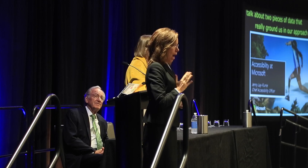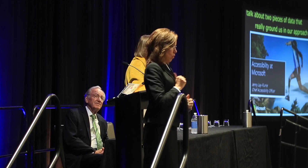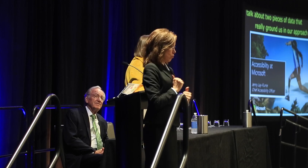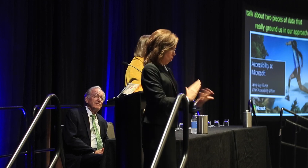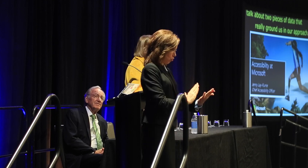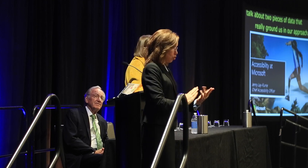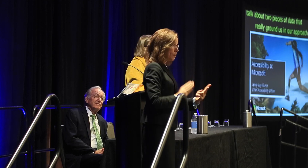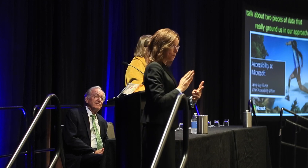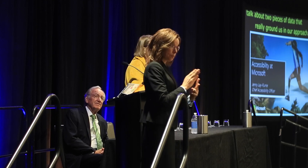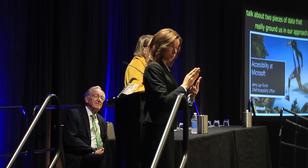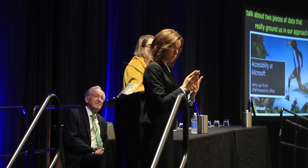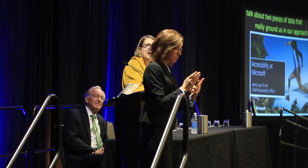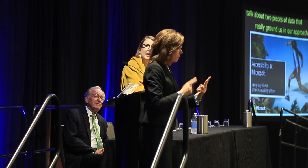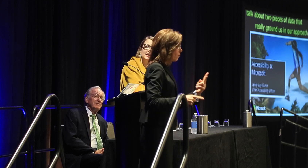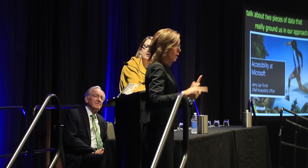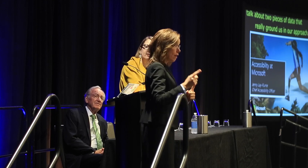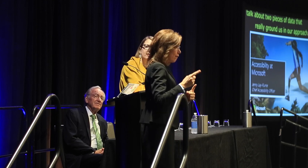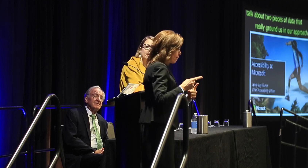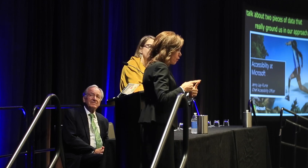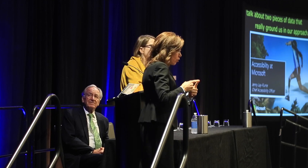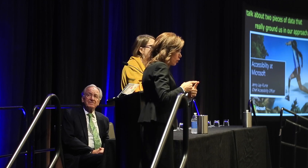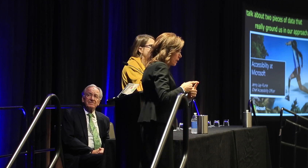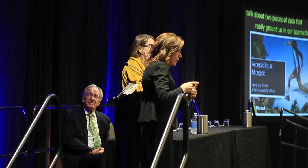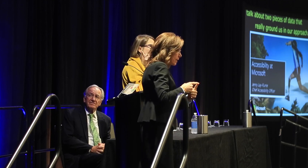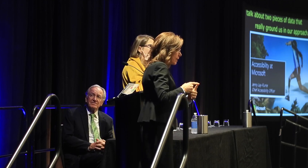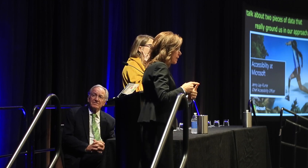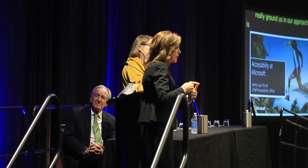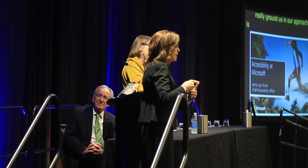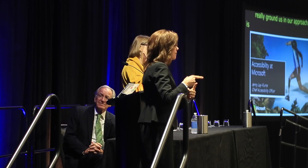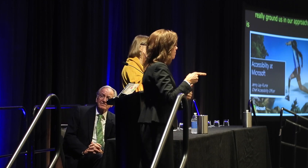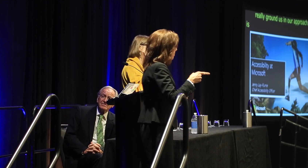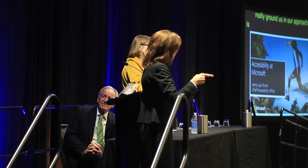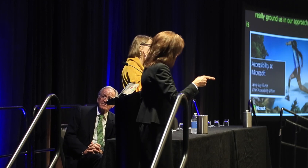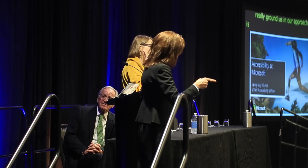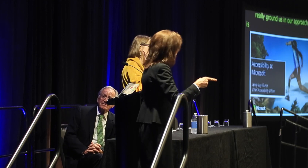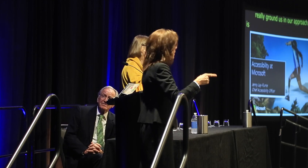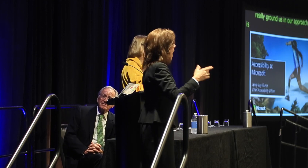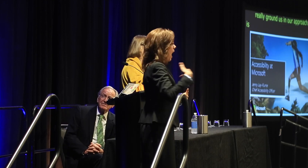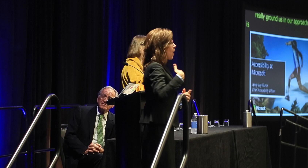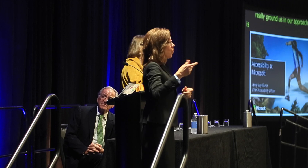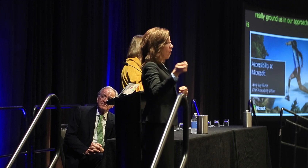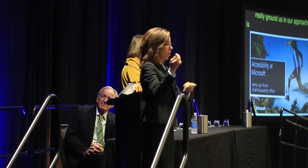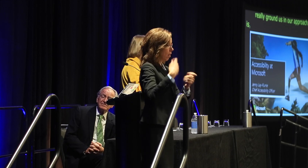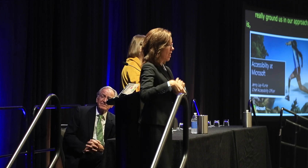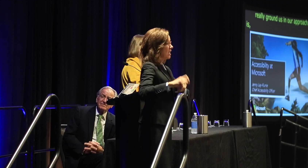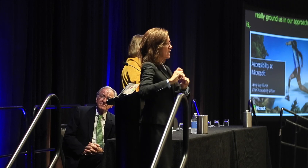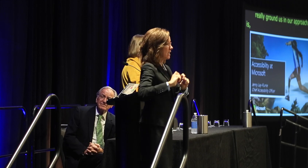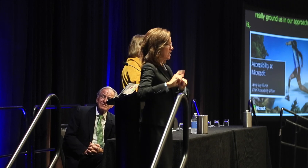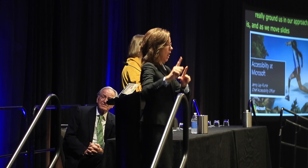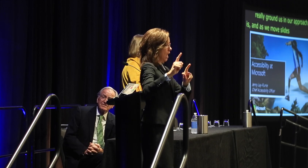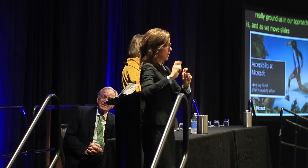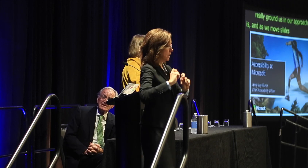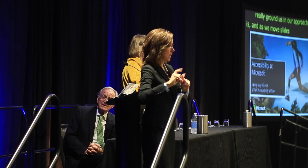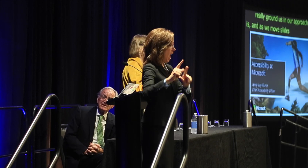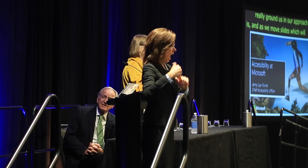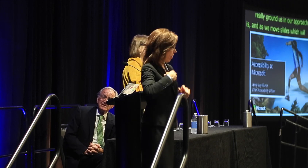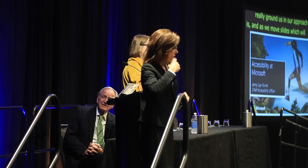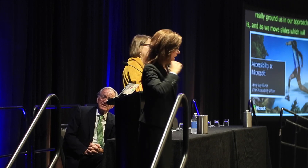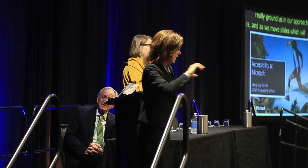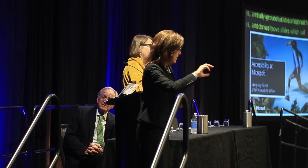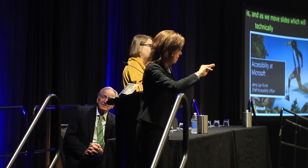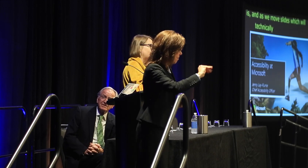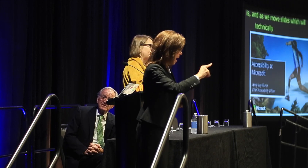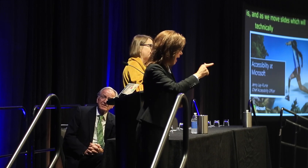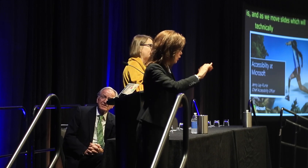The first is, and as we move slides, which technically will happen by magic, I think.